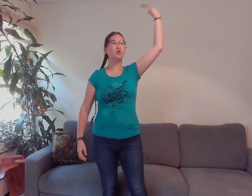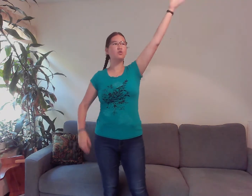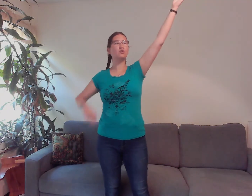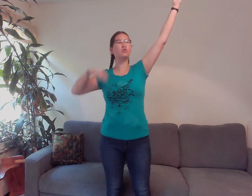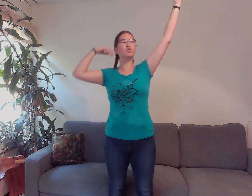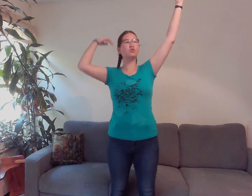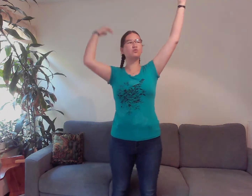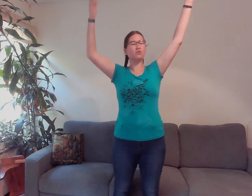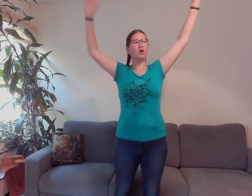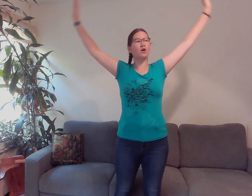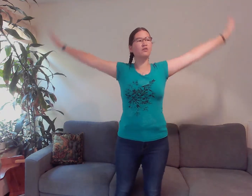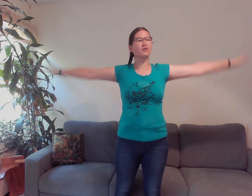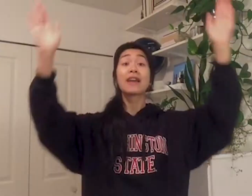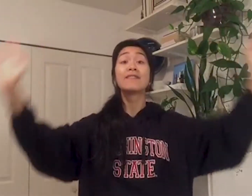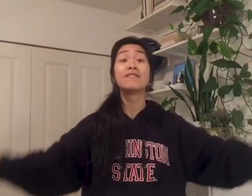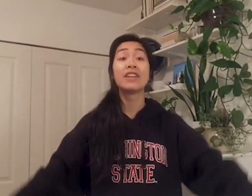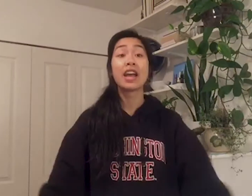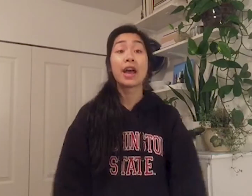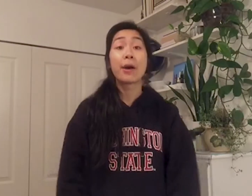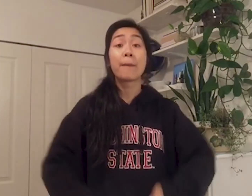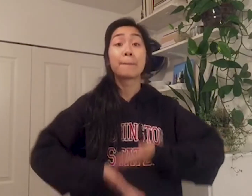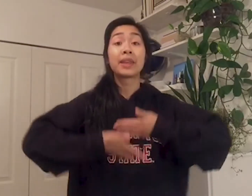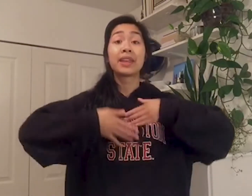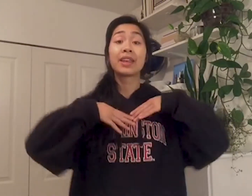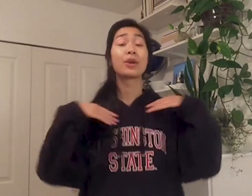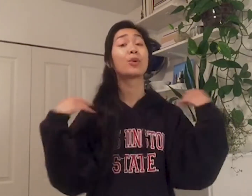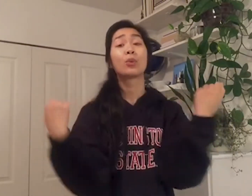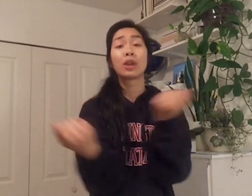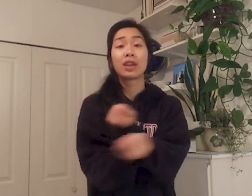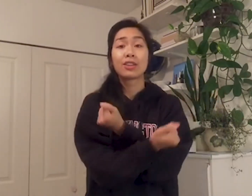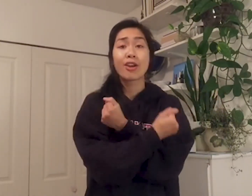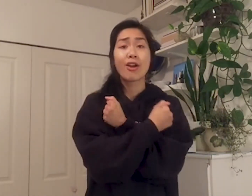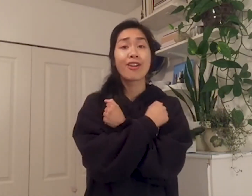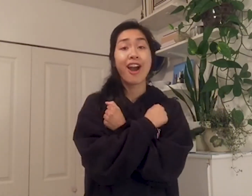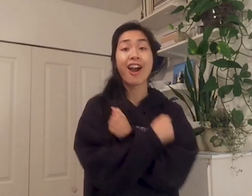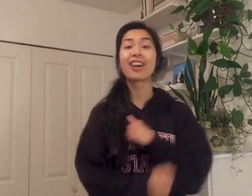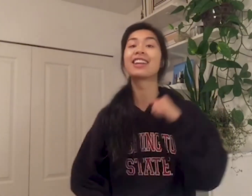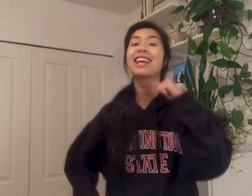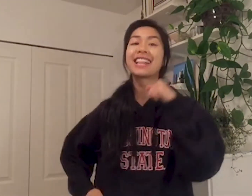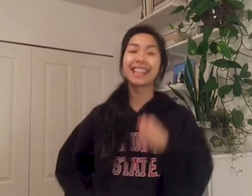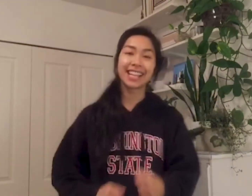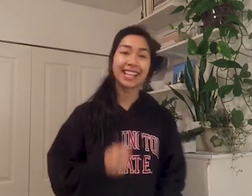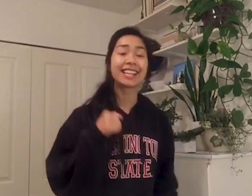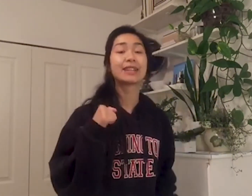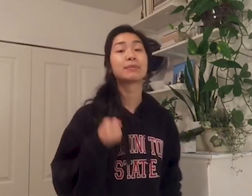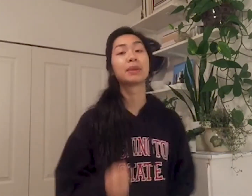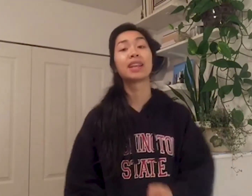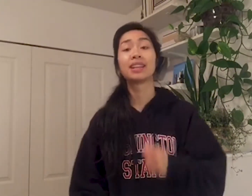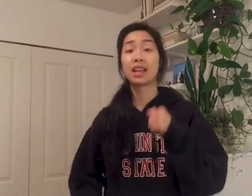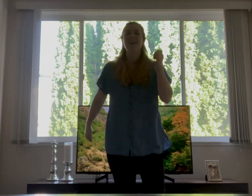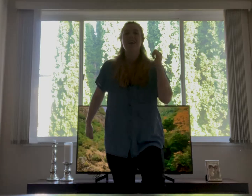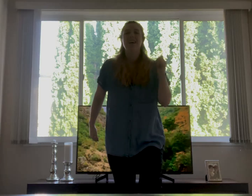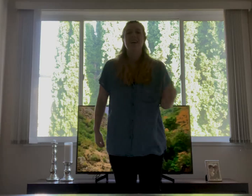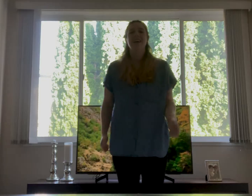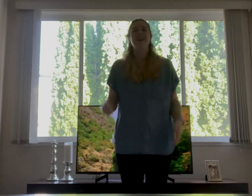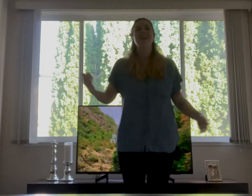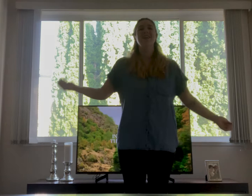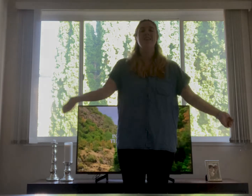who you are And fill me with your heart And lead me in your